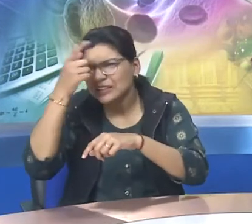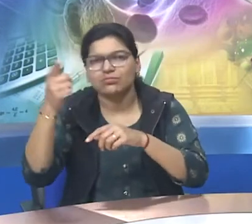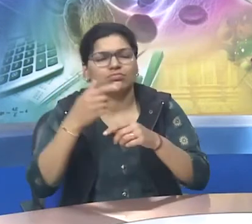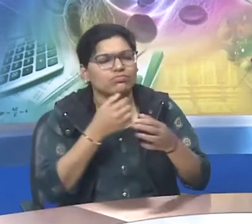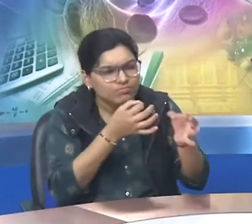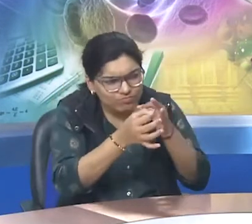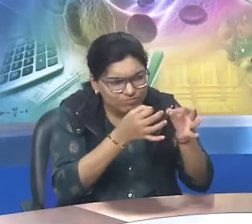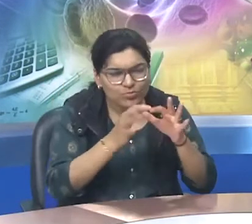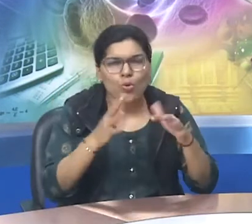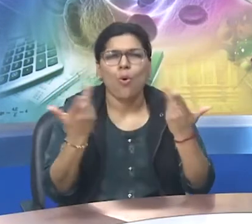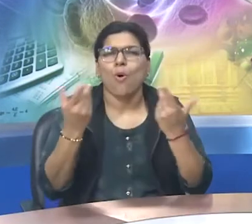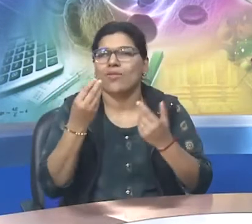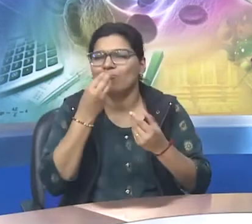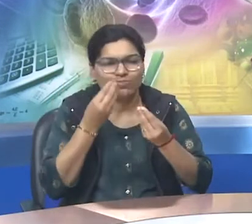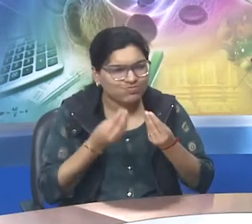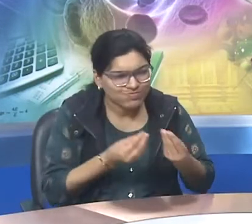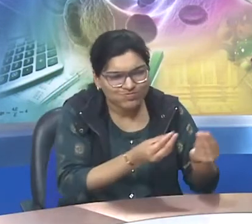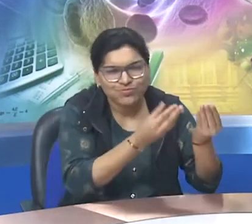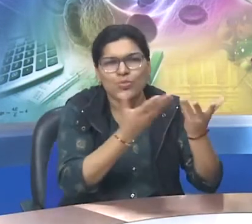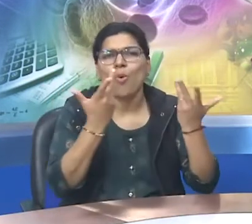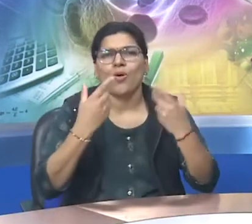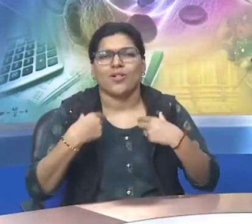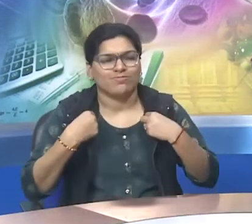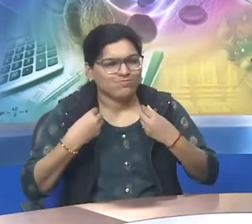she recollects her few experiences,